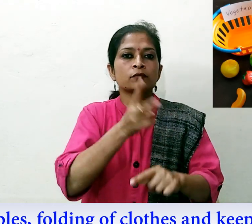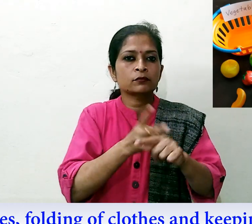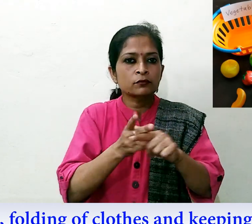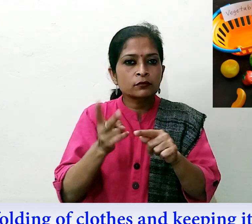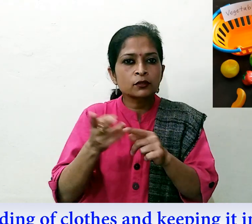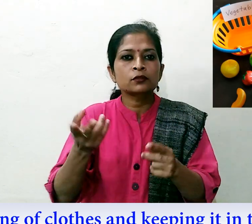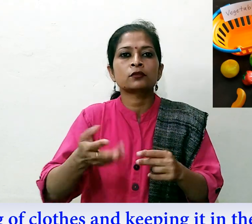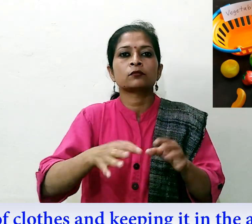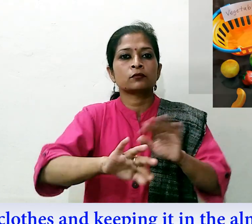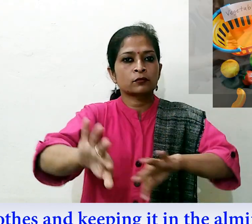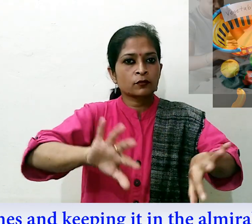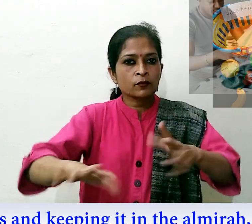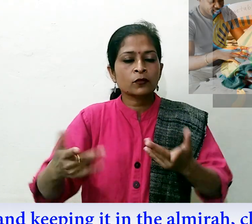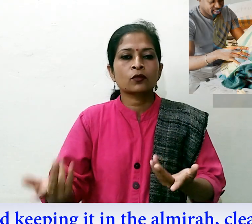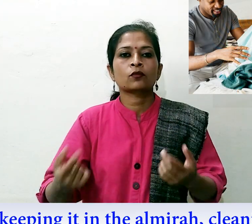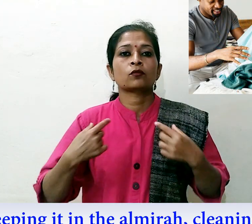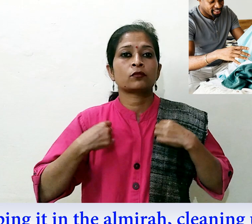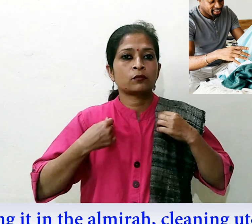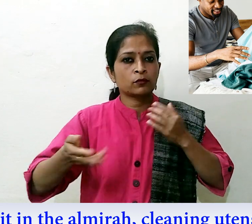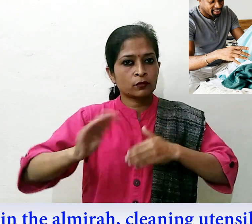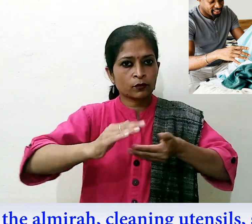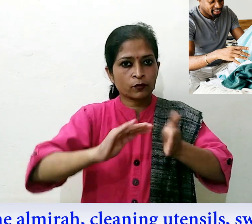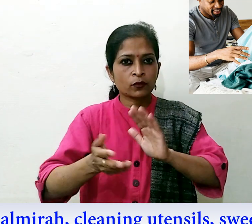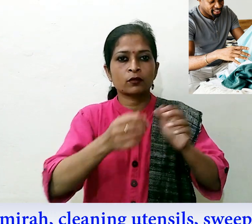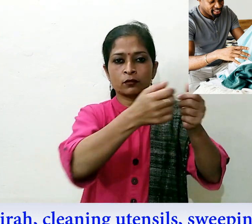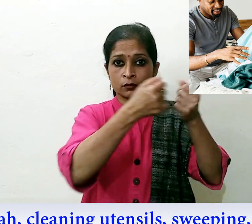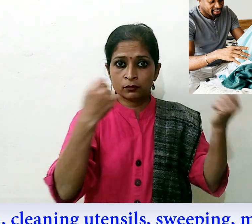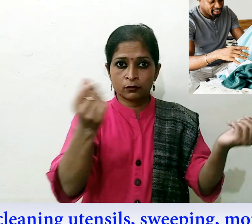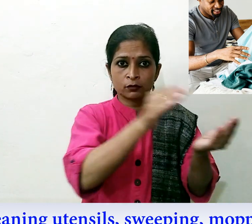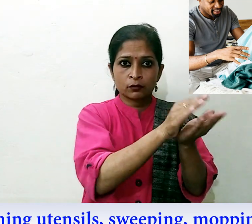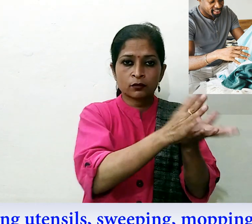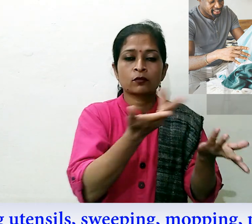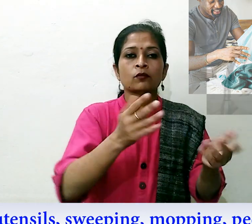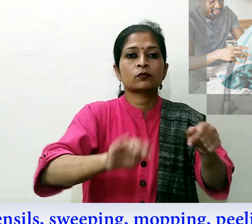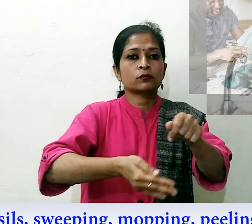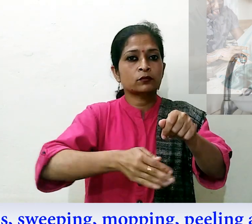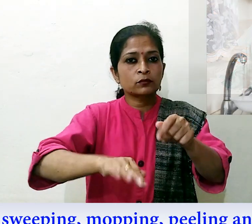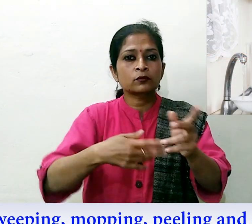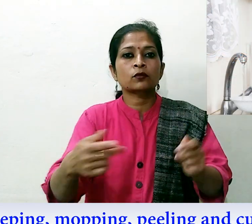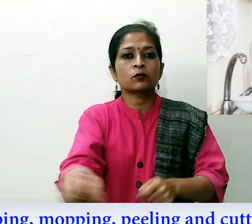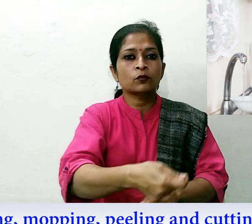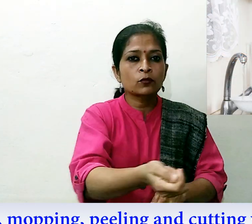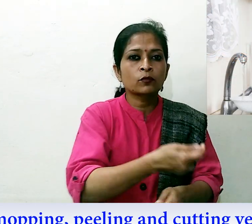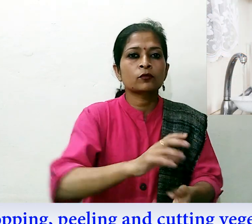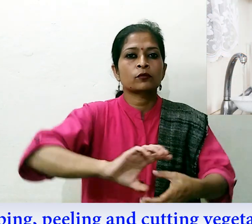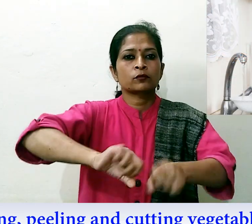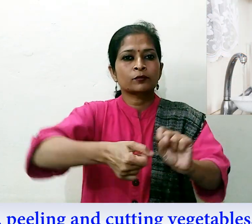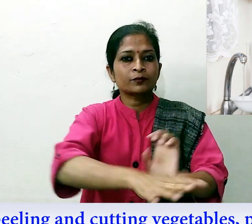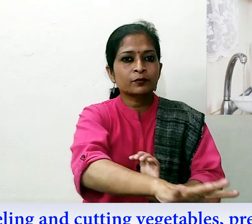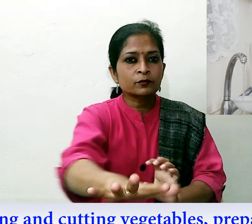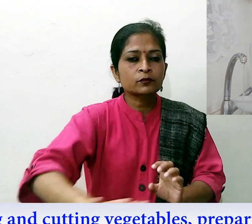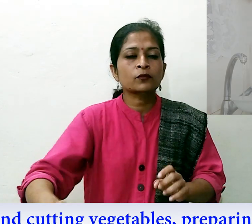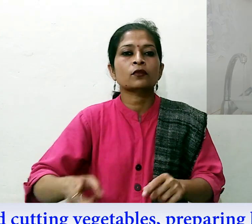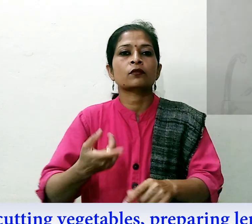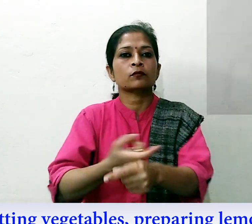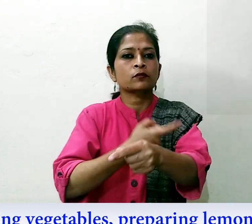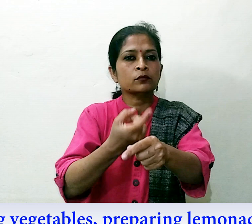clothes and keeping it in the almirah, cleaning utensils, sweeping, mopping, peeling and cutting vegetables,